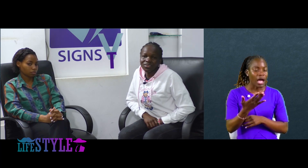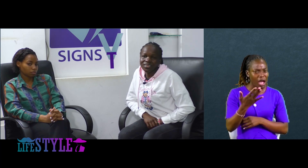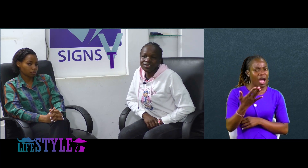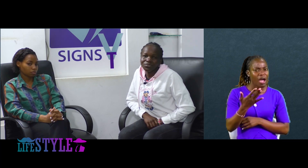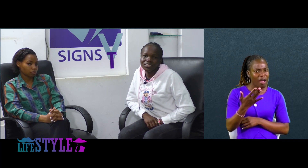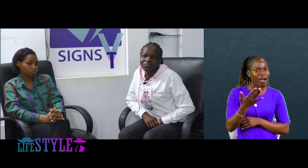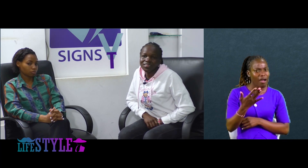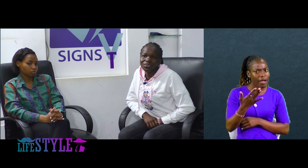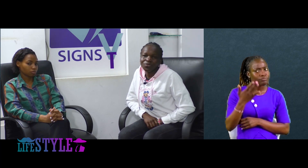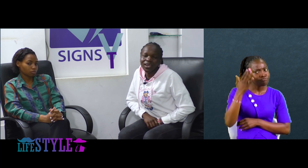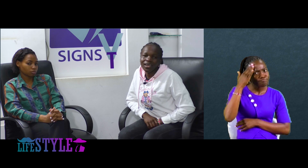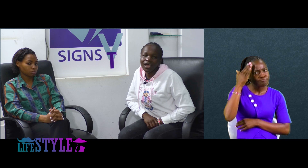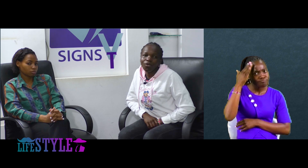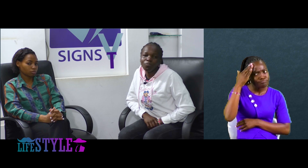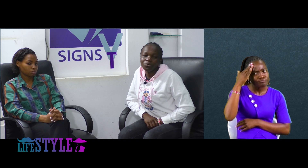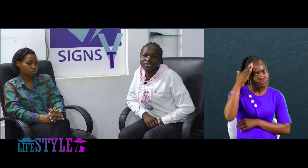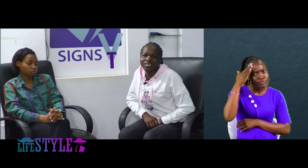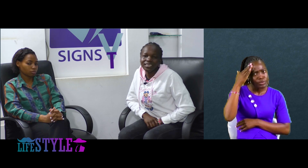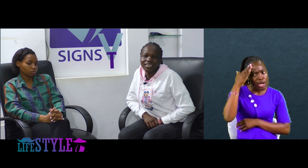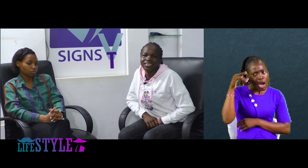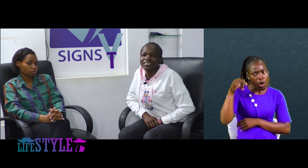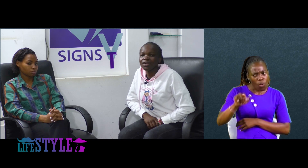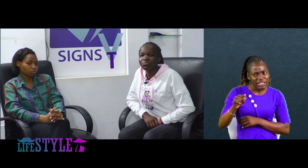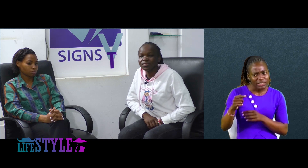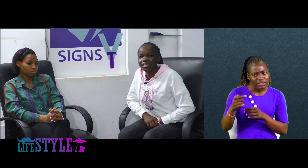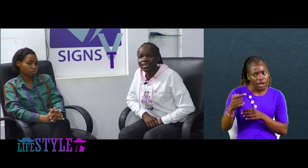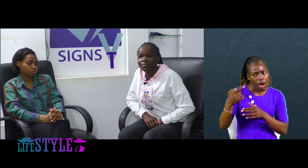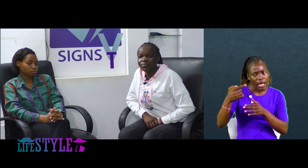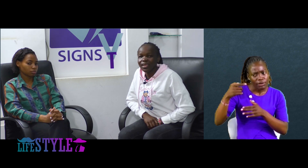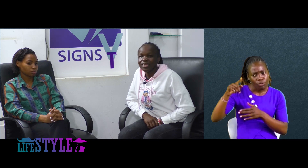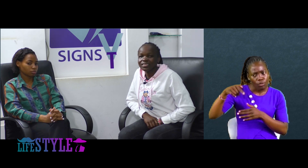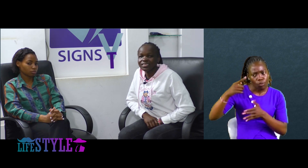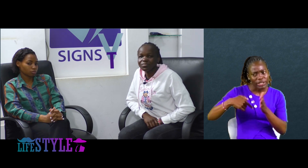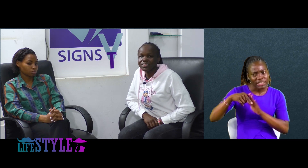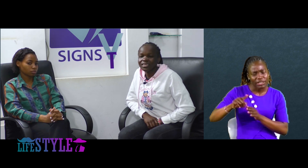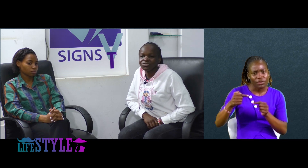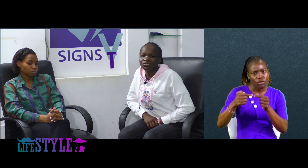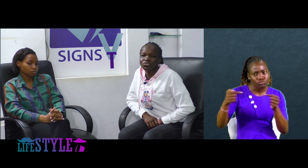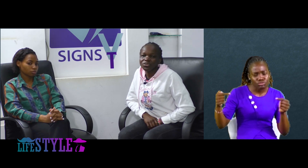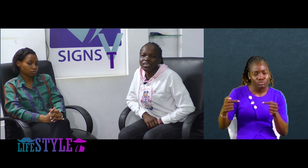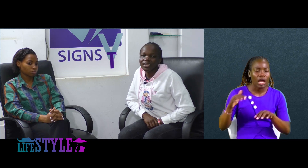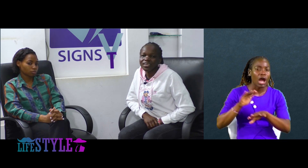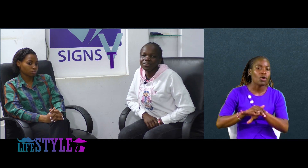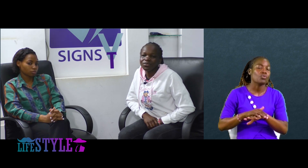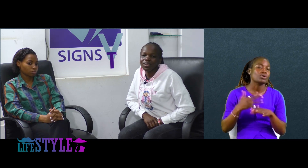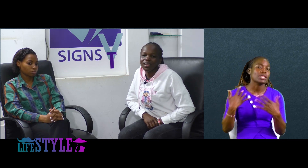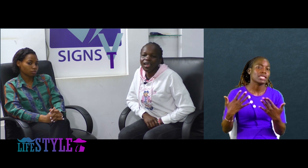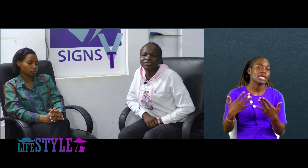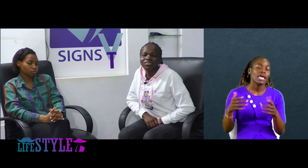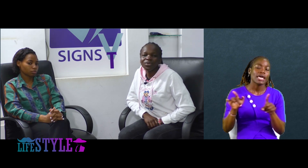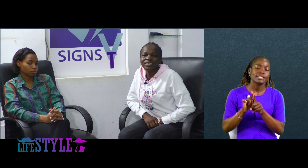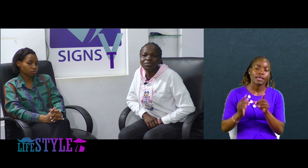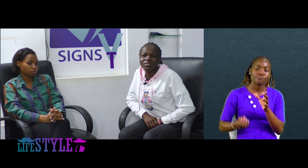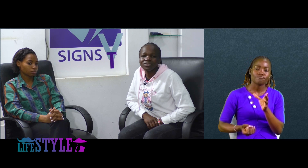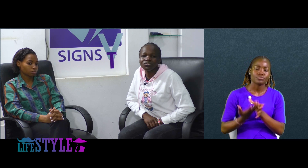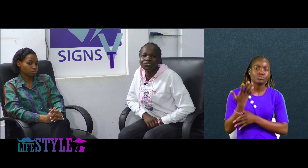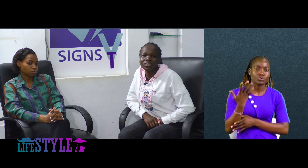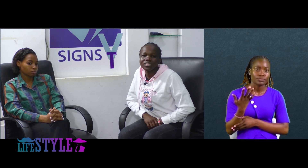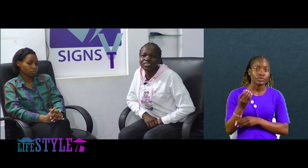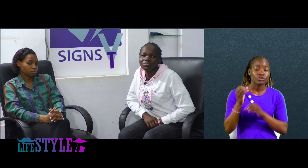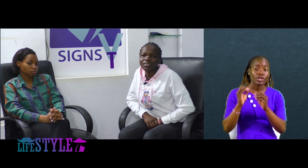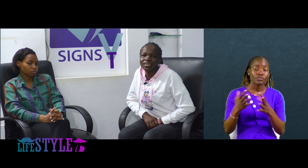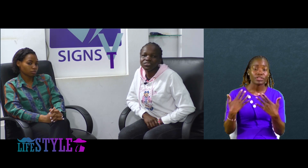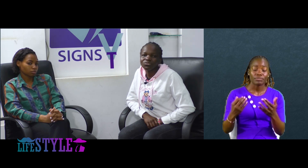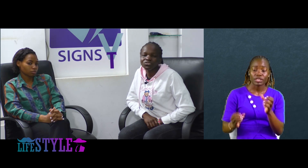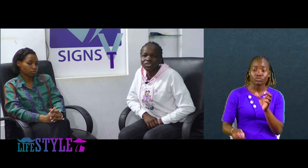that actually whatever they were opposing is a good thing, and it's something that is growing, and as long as something is